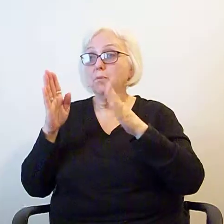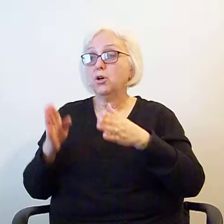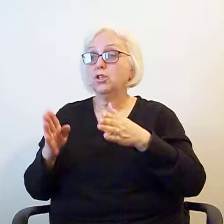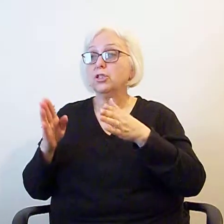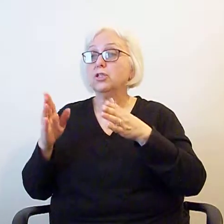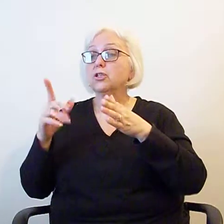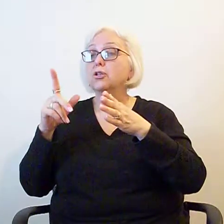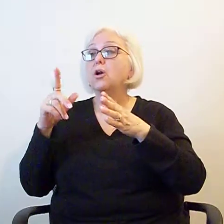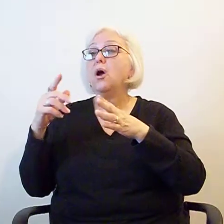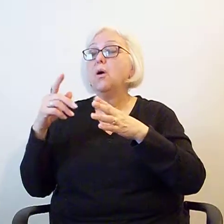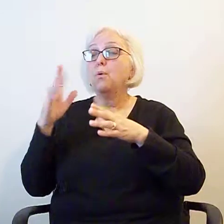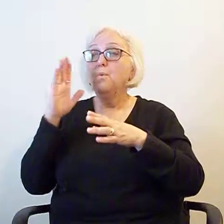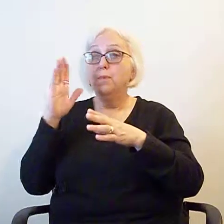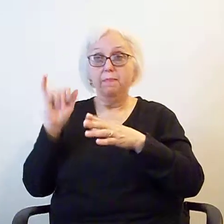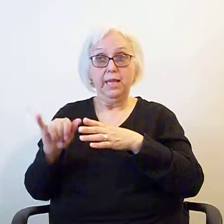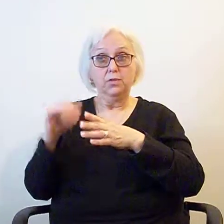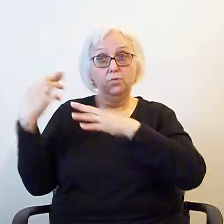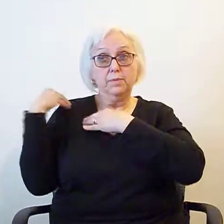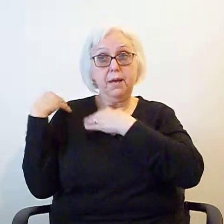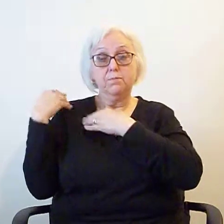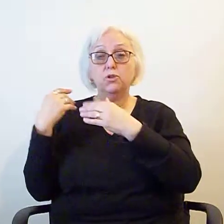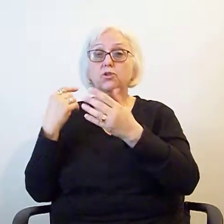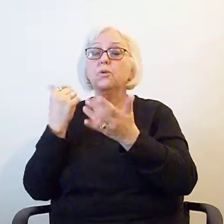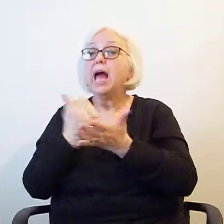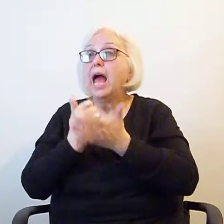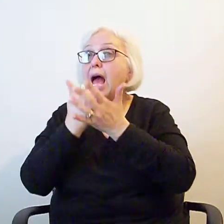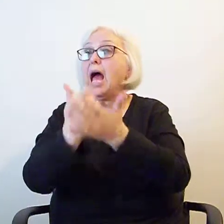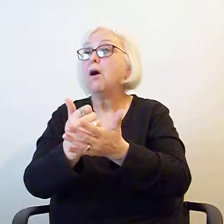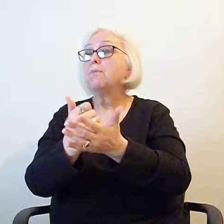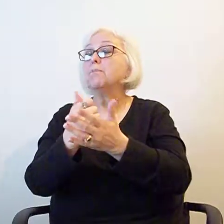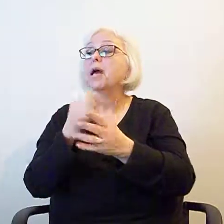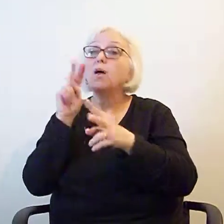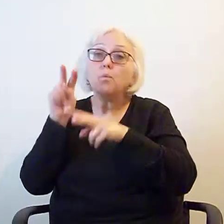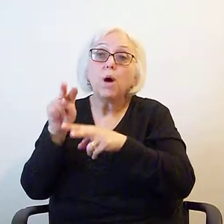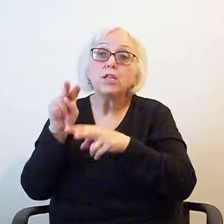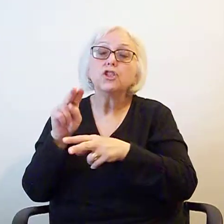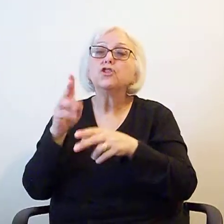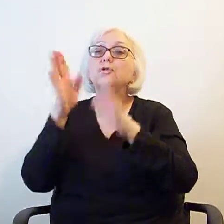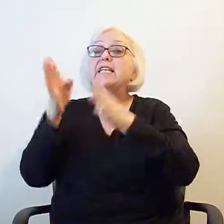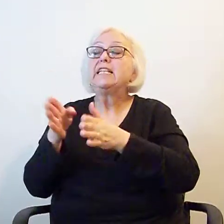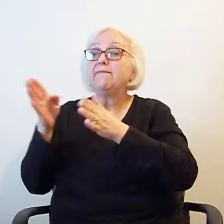the development and monitoring your individual service plan.